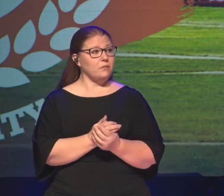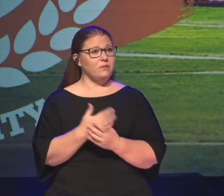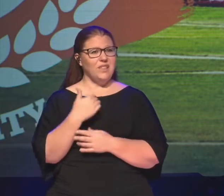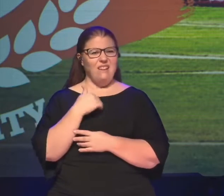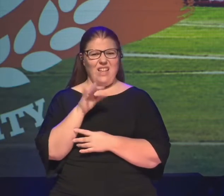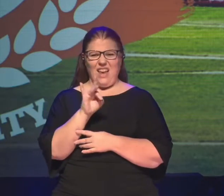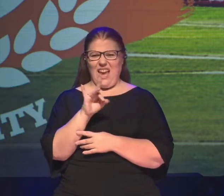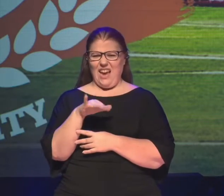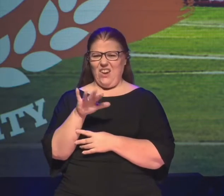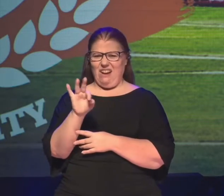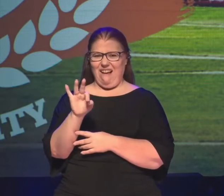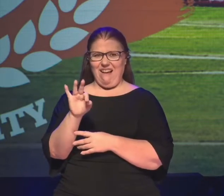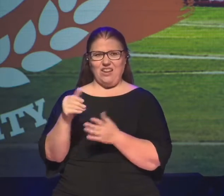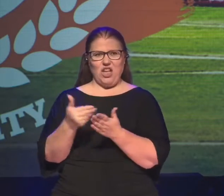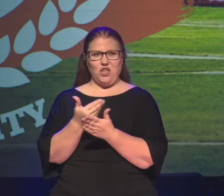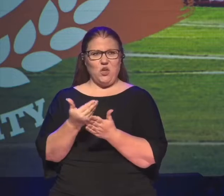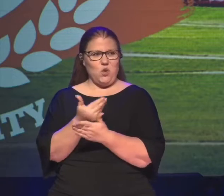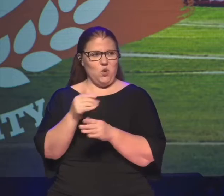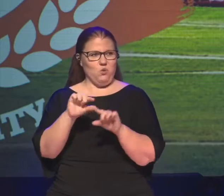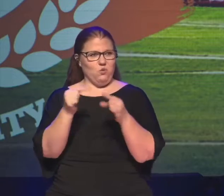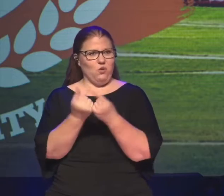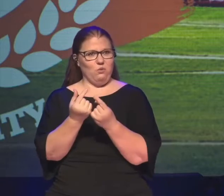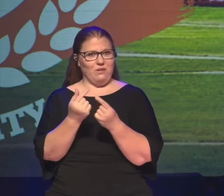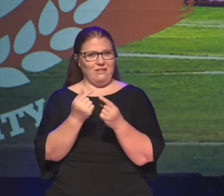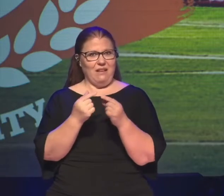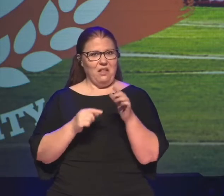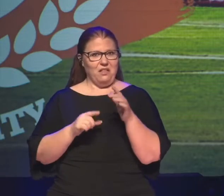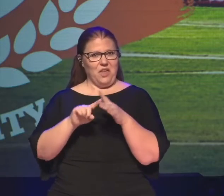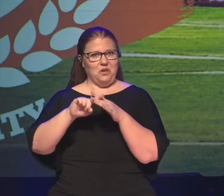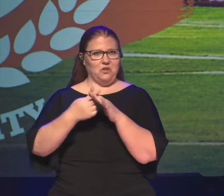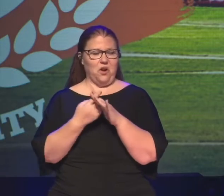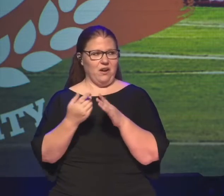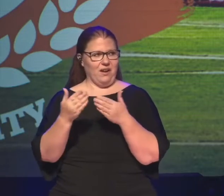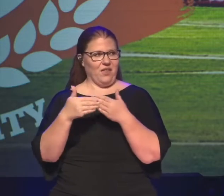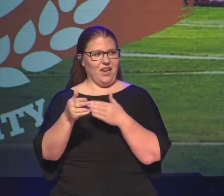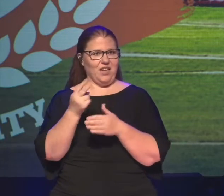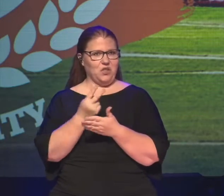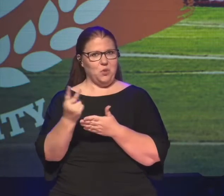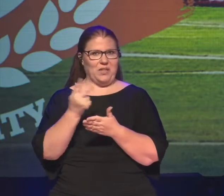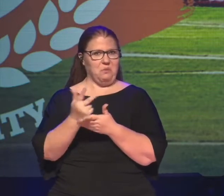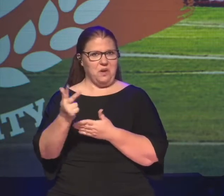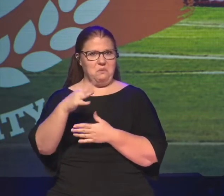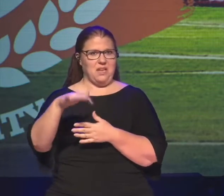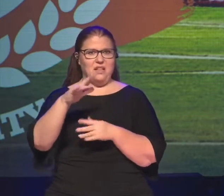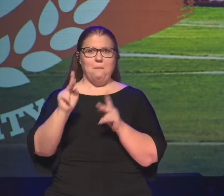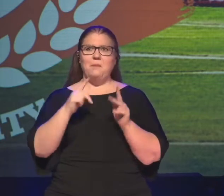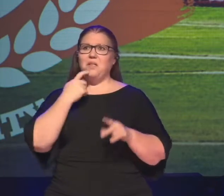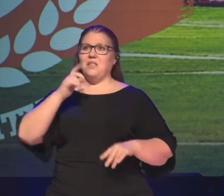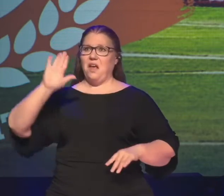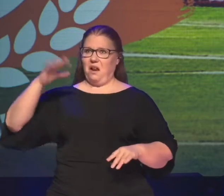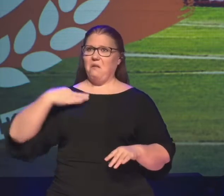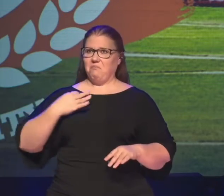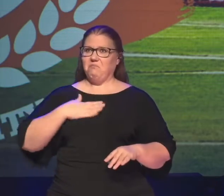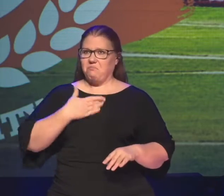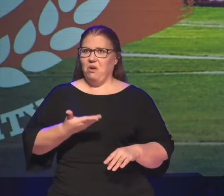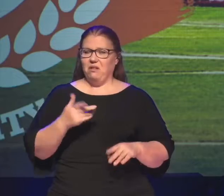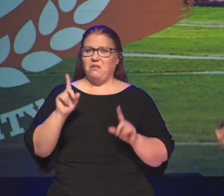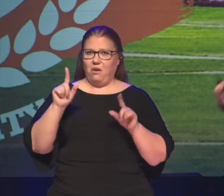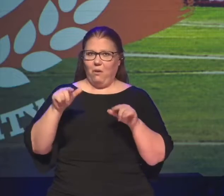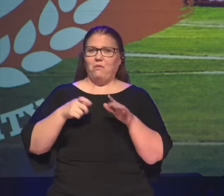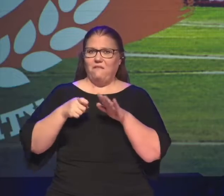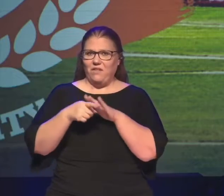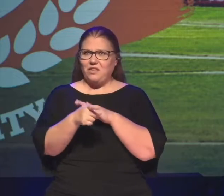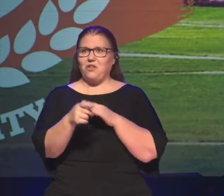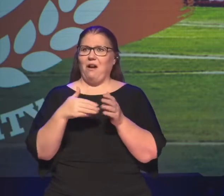or 9 brand new groups that are launching in the next 2-3 weeks of people who've just kind of raised their hand and go, I'll go on an adventure and lead a group